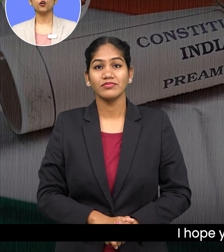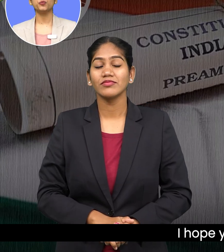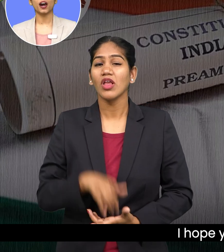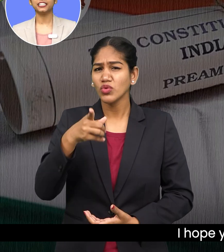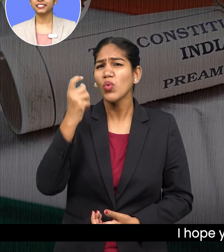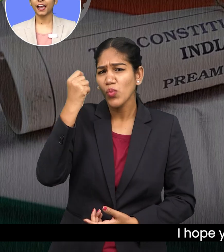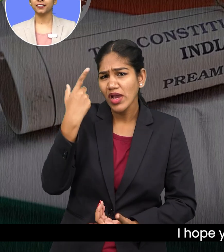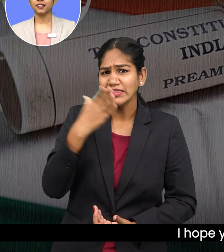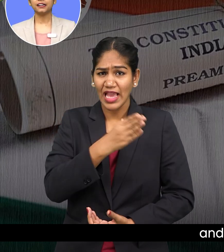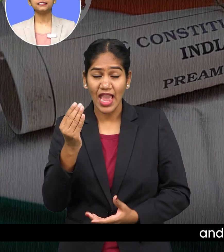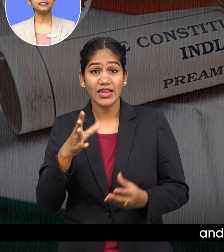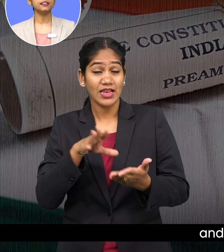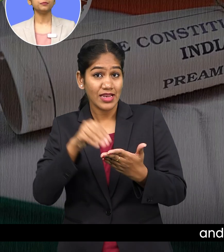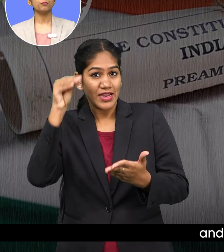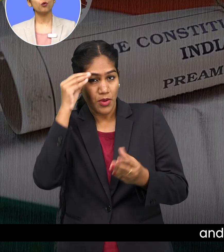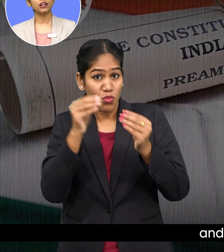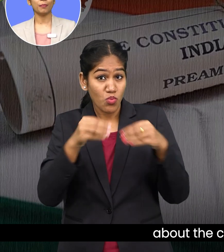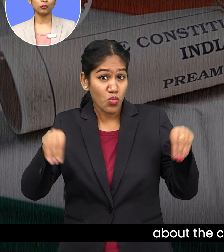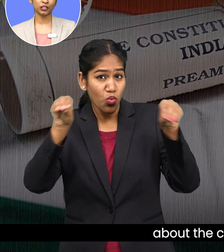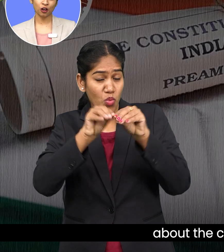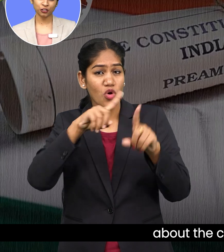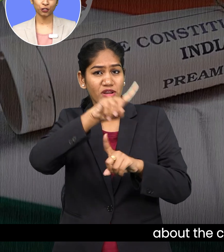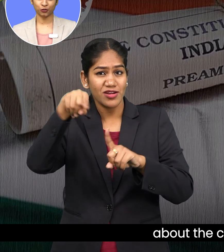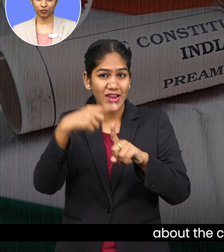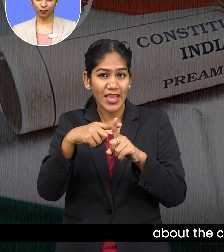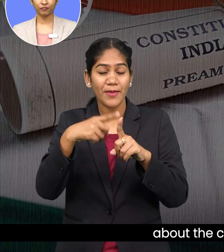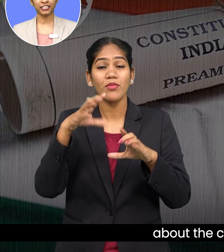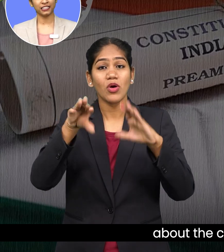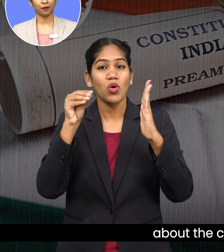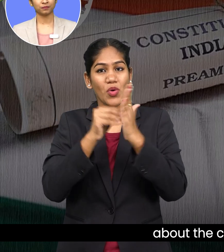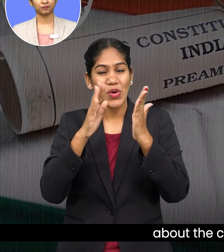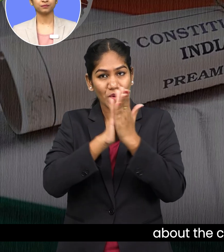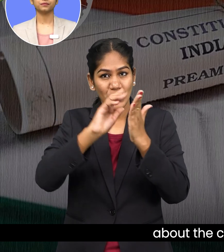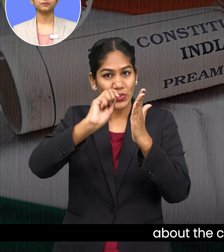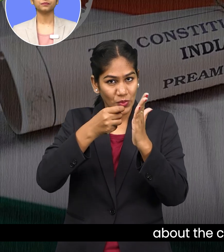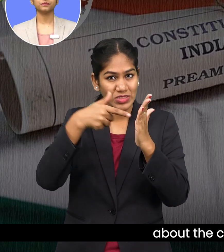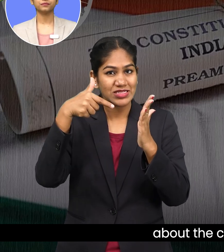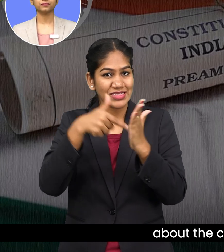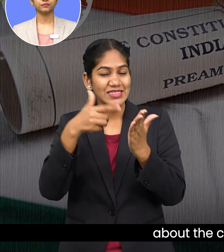I hope you understand and learn more about the Constitution of India.